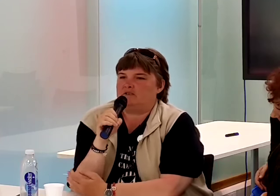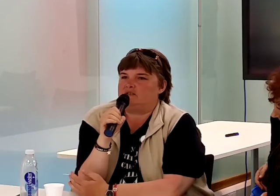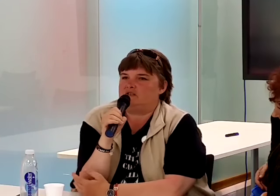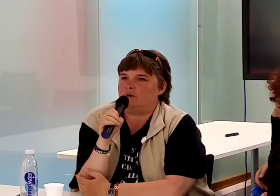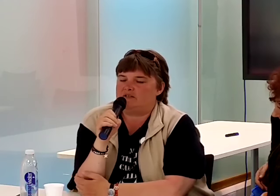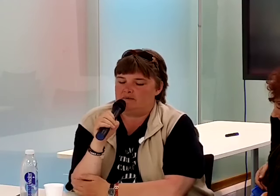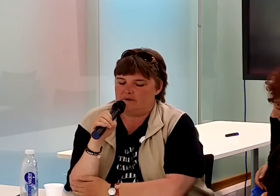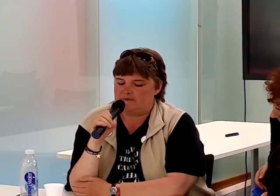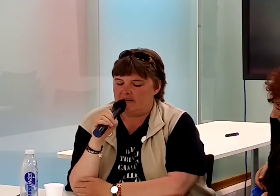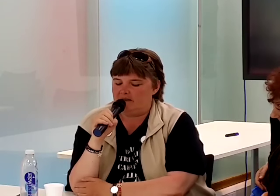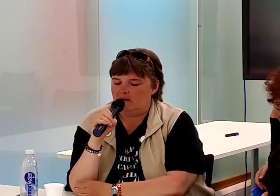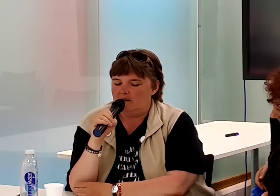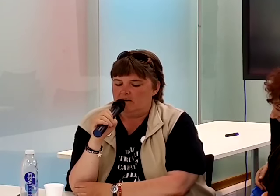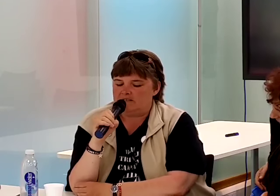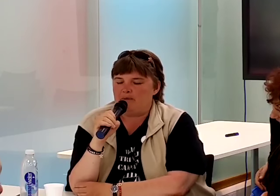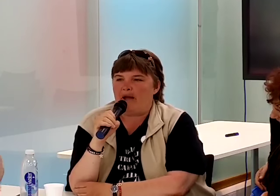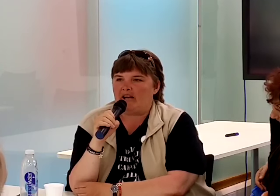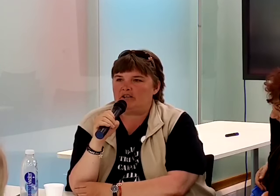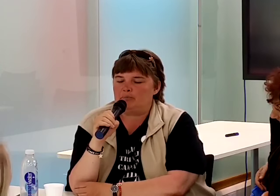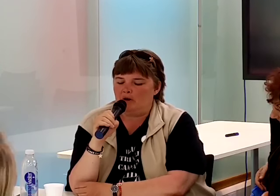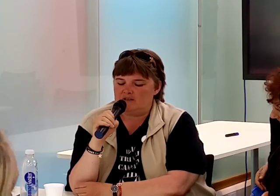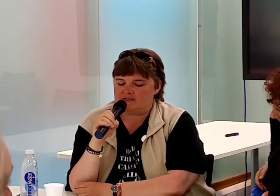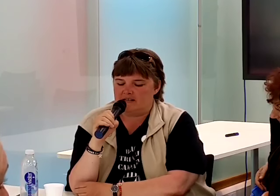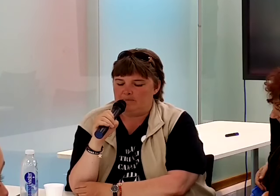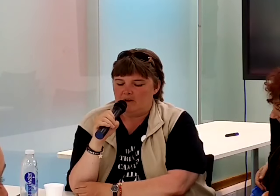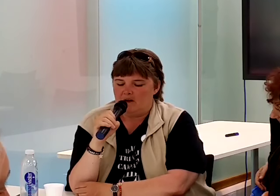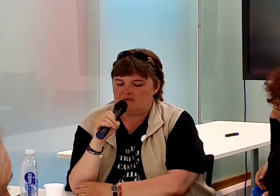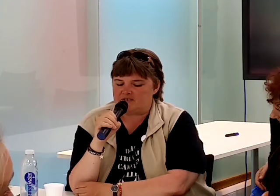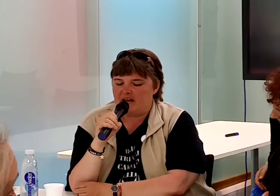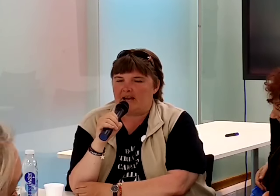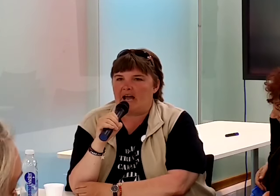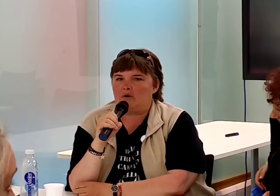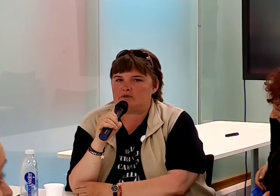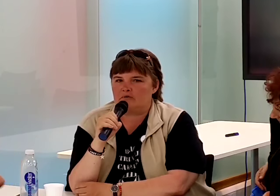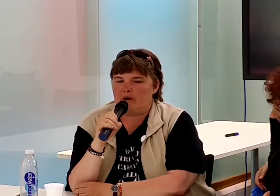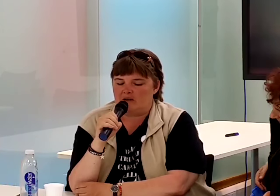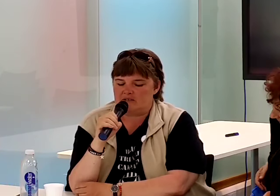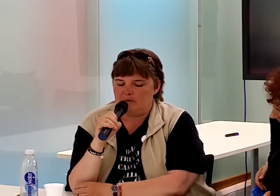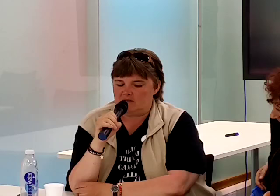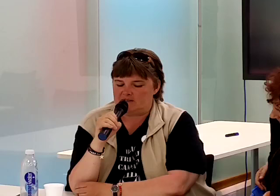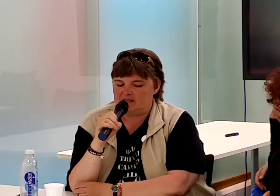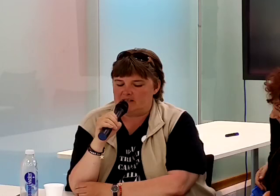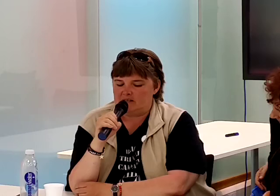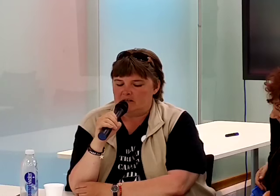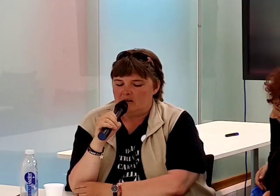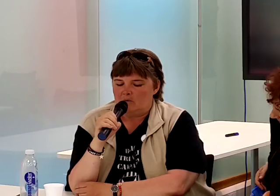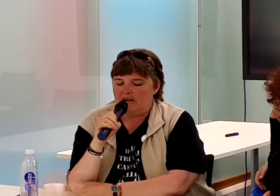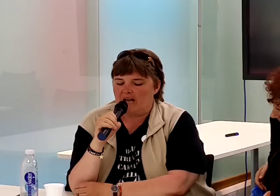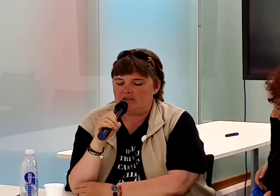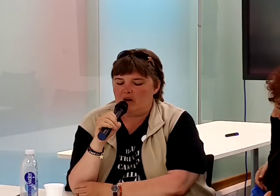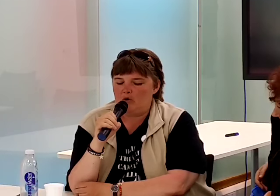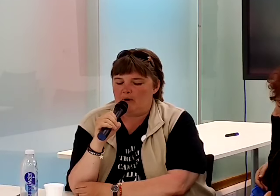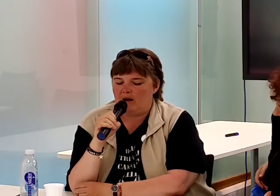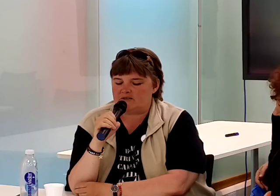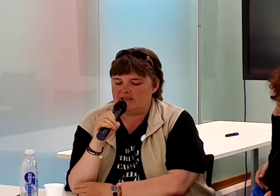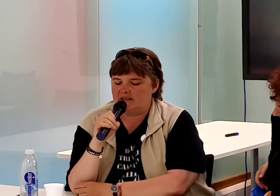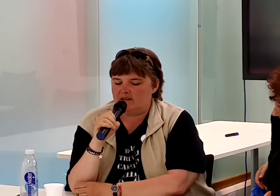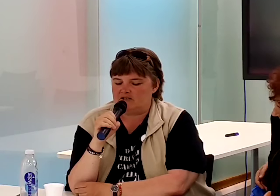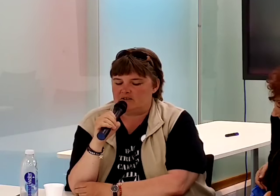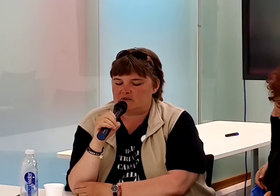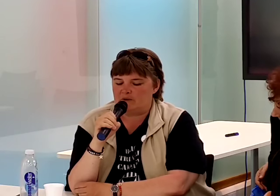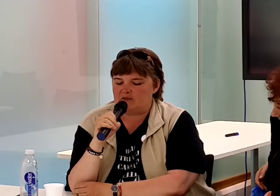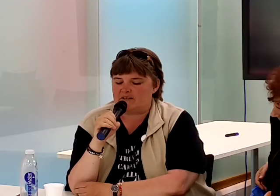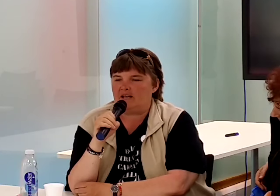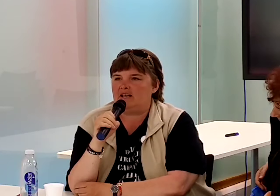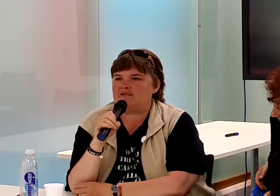up to the Labour leadership elections in 2015, Deepak had a policy of staying out of party policy. We had no